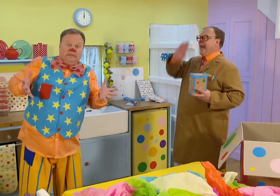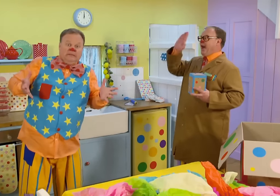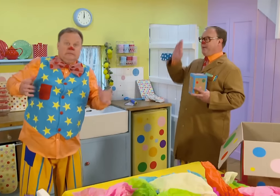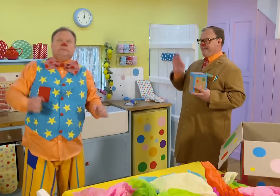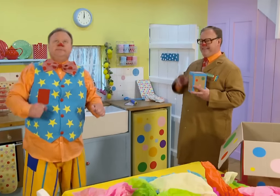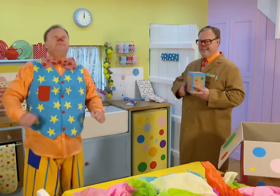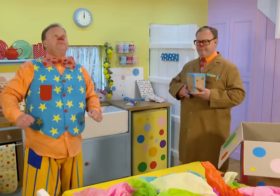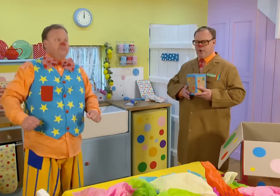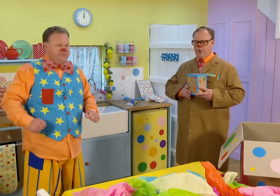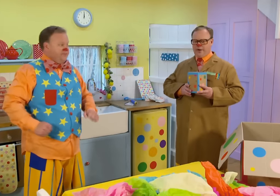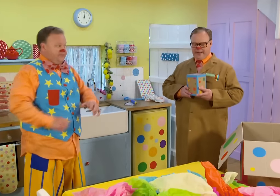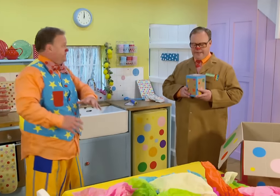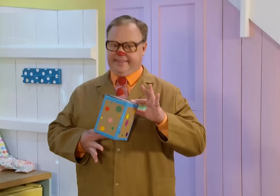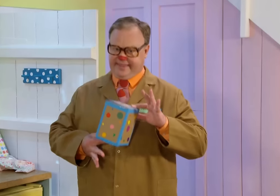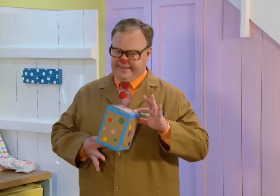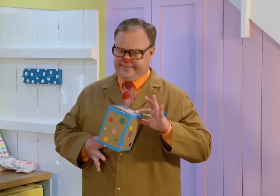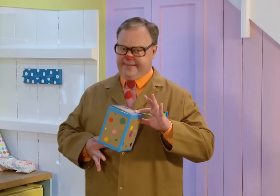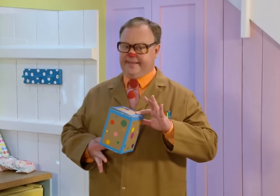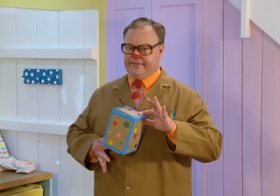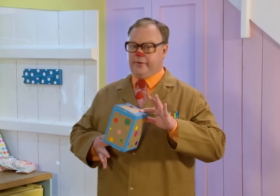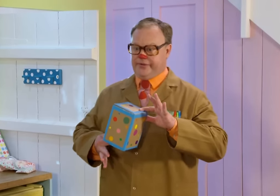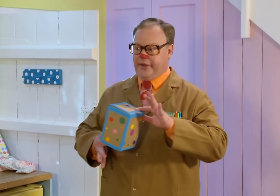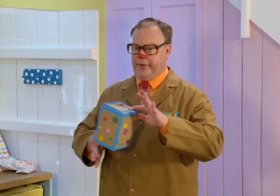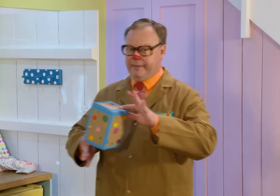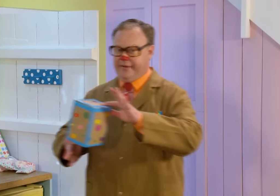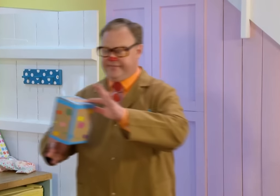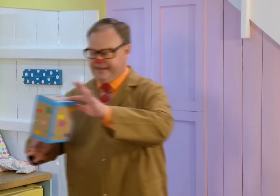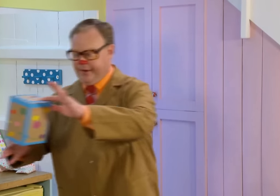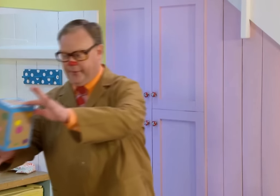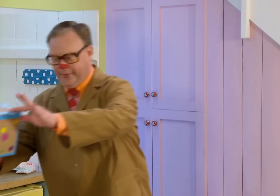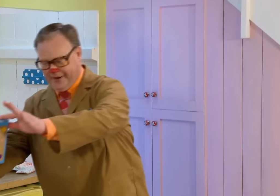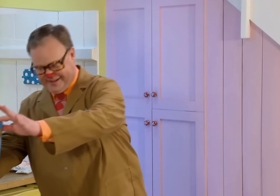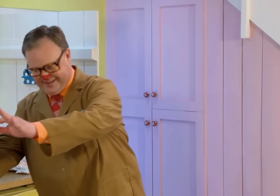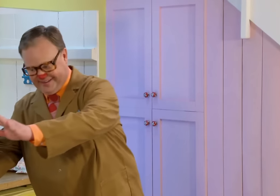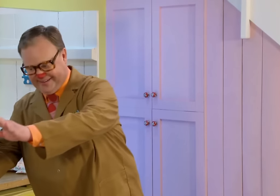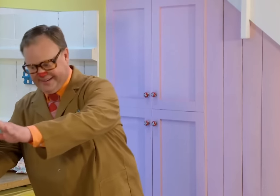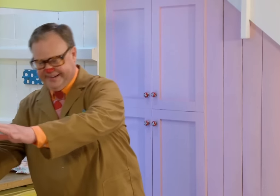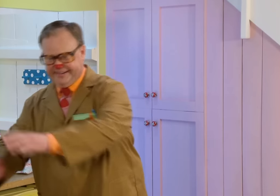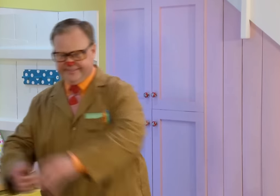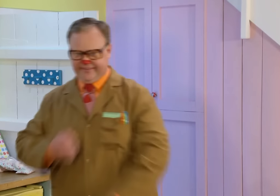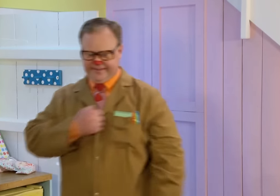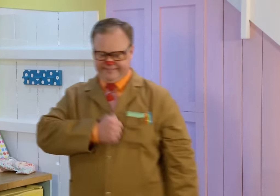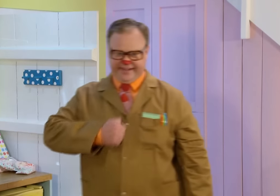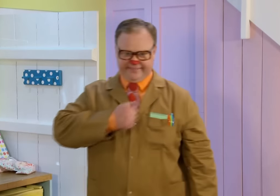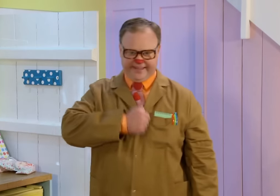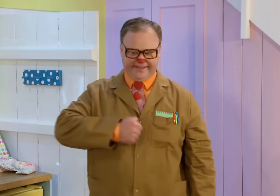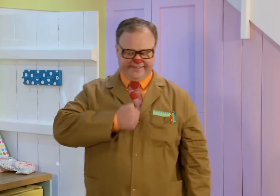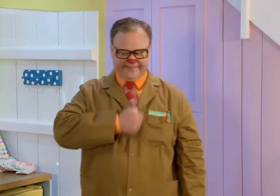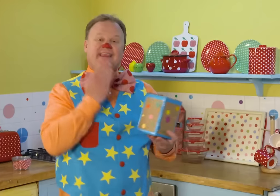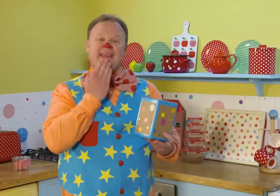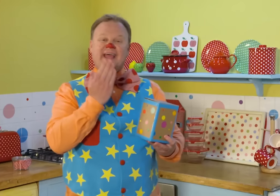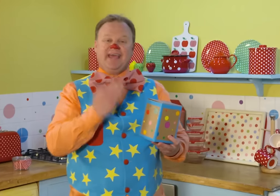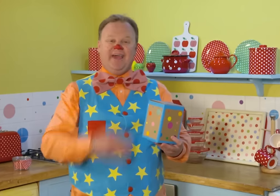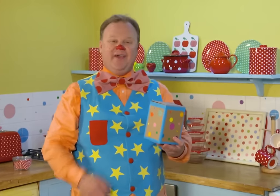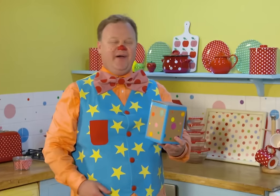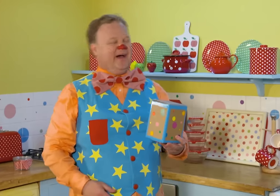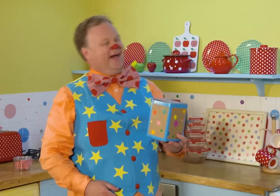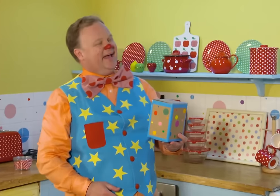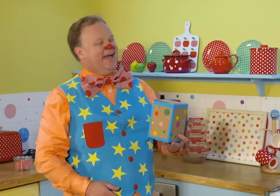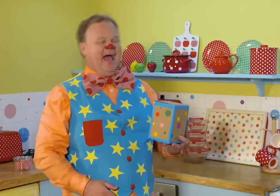Hello, Mr. Tumble. This is your new bouncy ball. Sorry about that. Thank you!